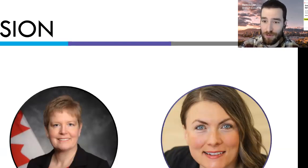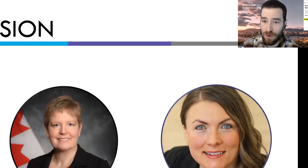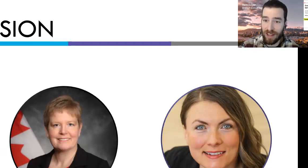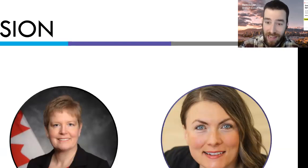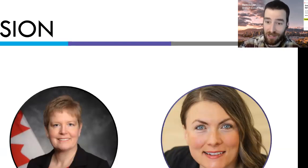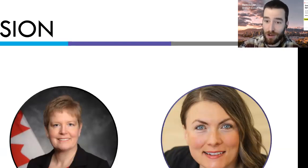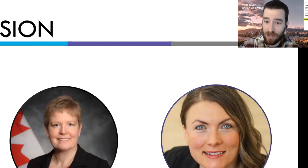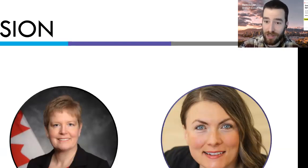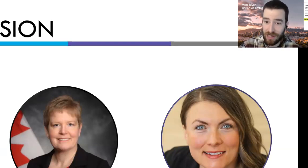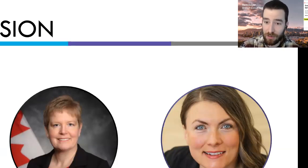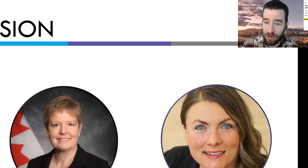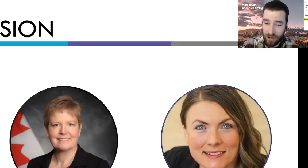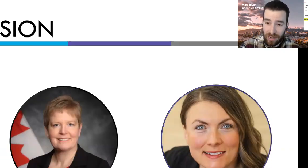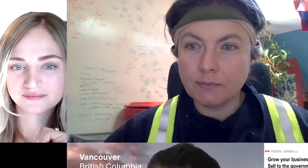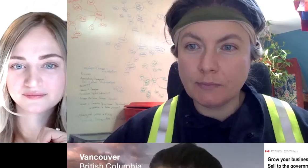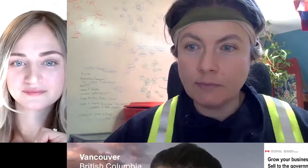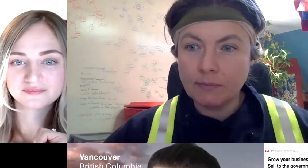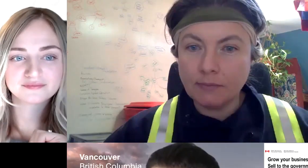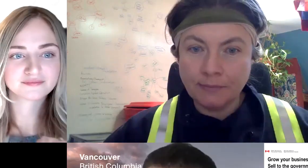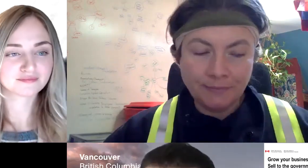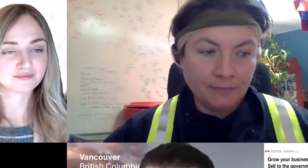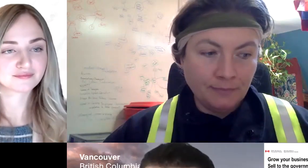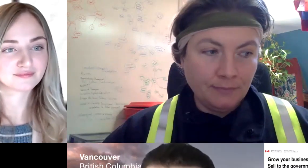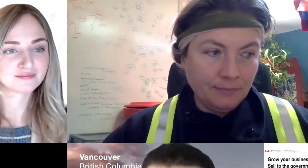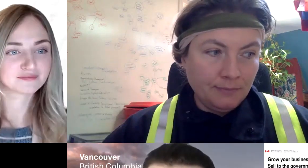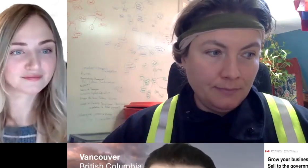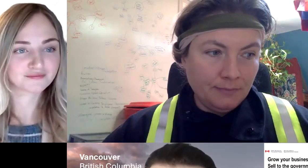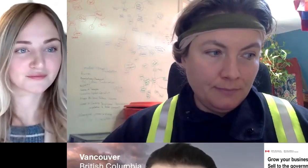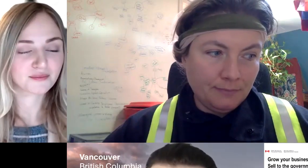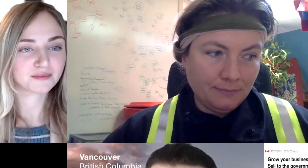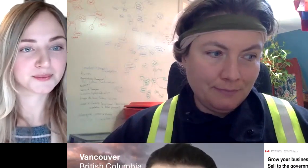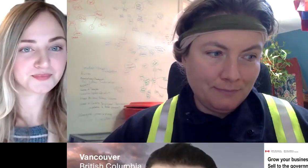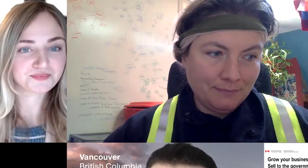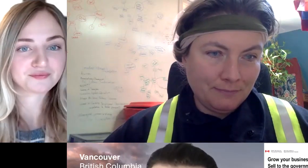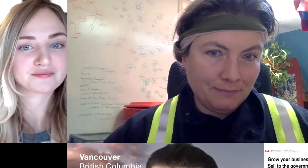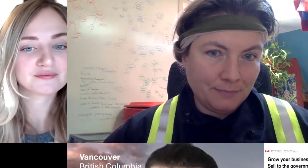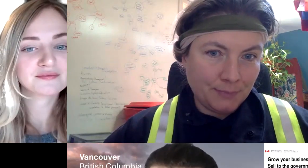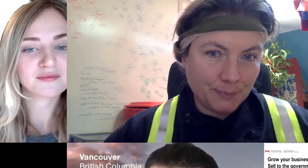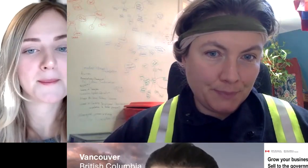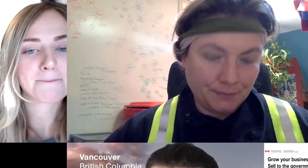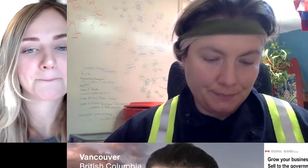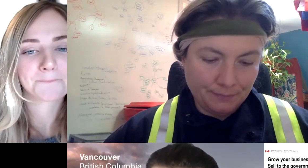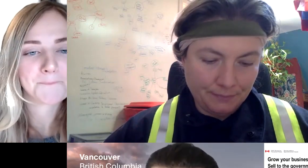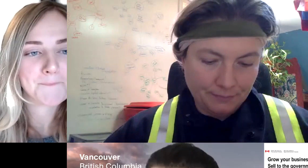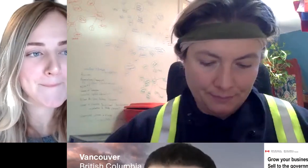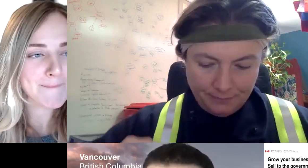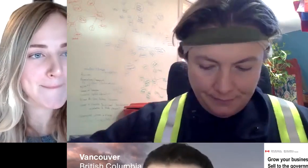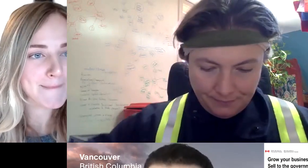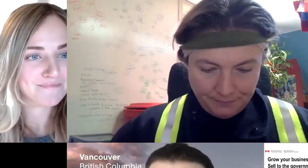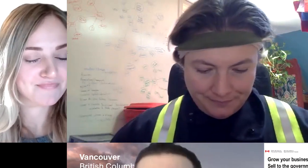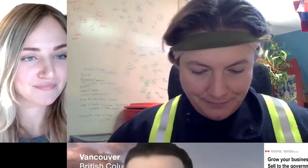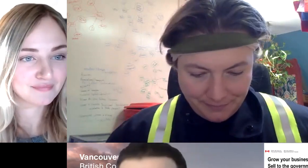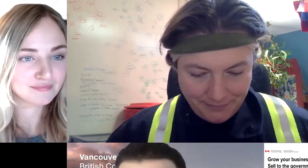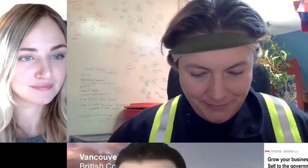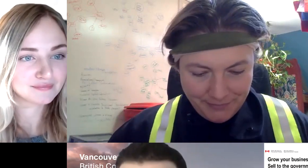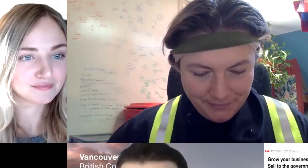know we want to get to the question and answer period, and we want to hear from from the other panelists that we have with us today. I